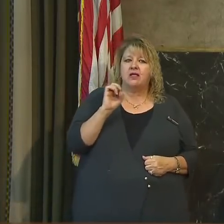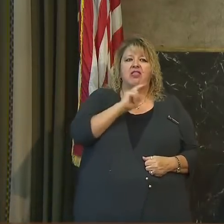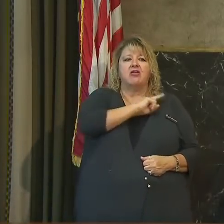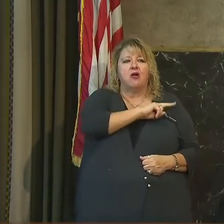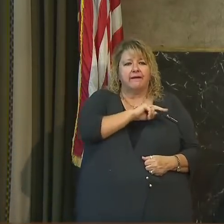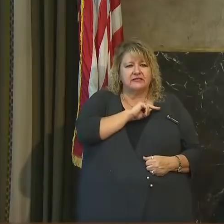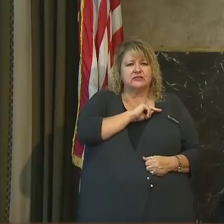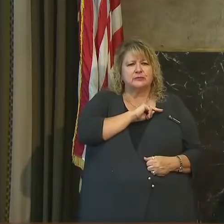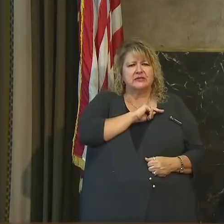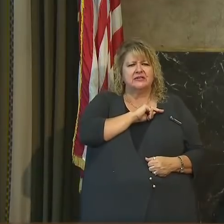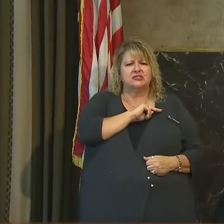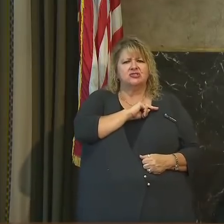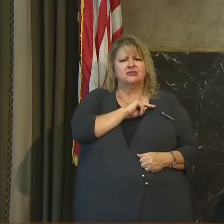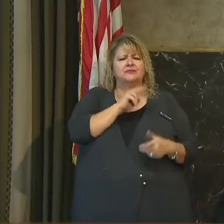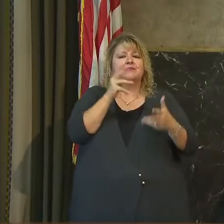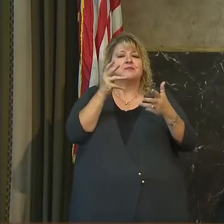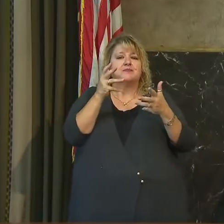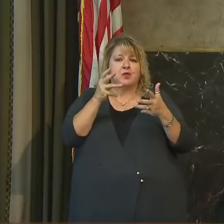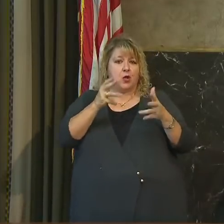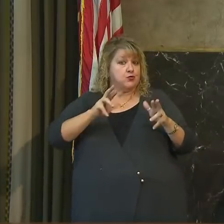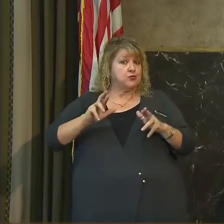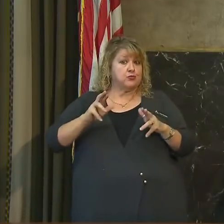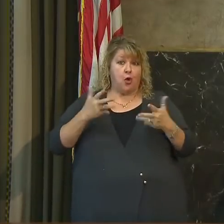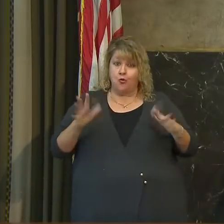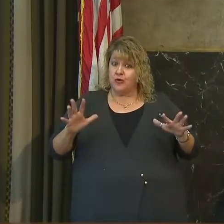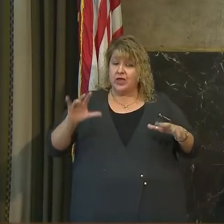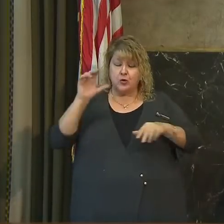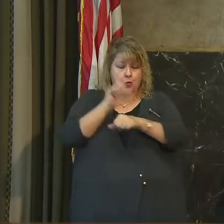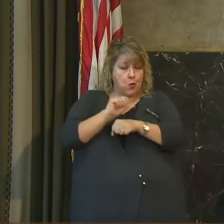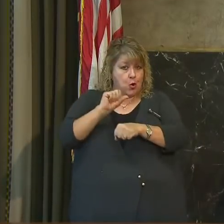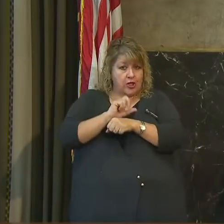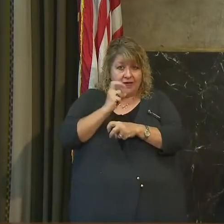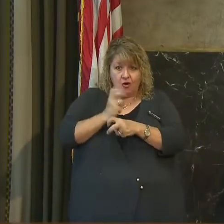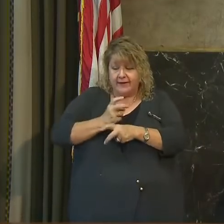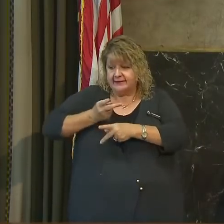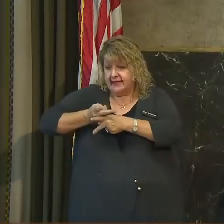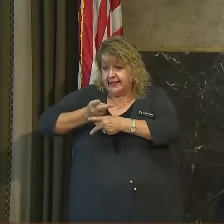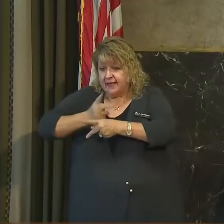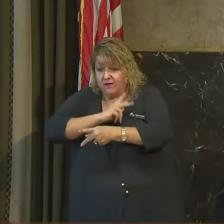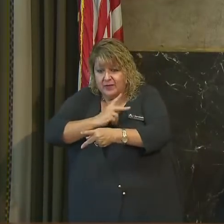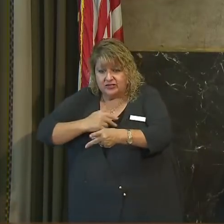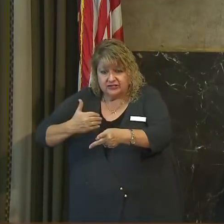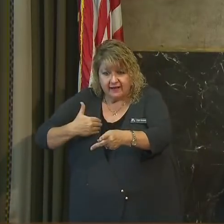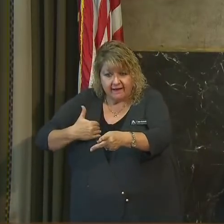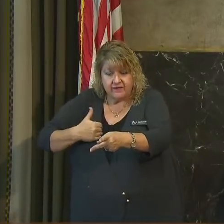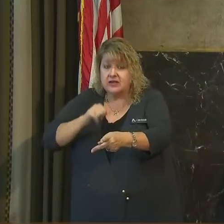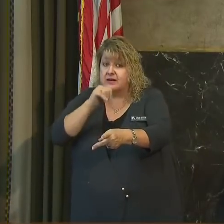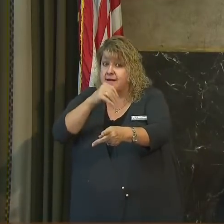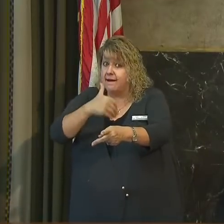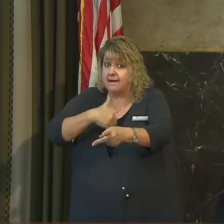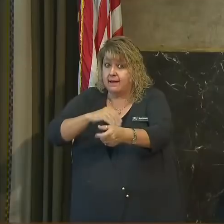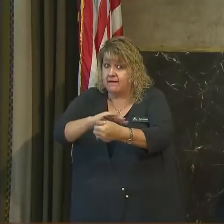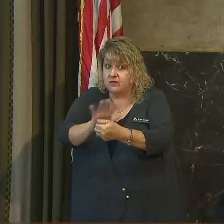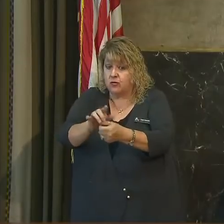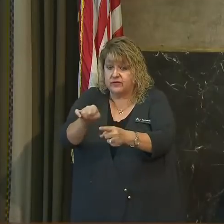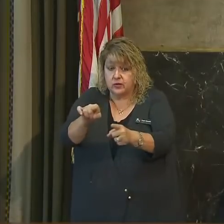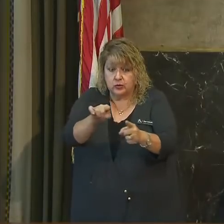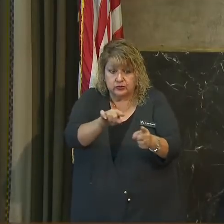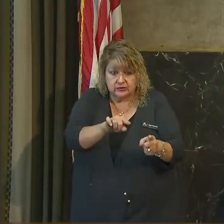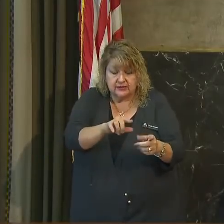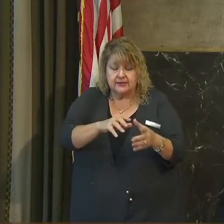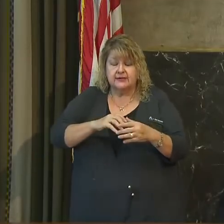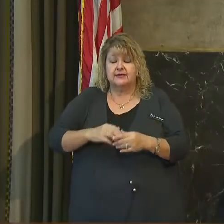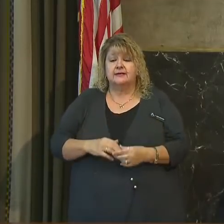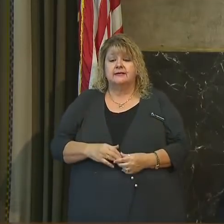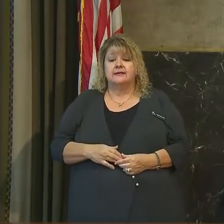hospitals are already working very hard to take care of the patients that they have that are not COVID related. The share of patients